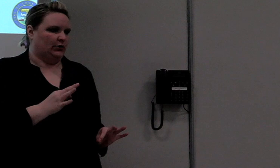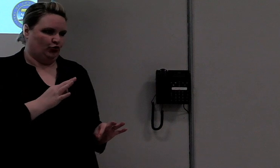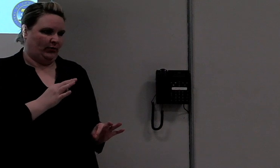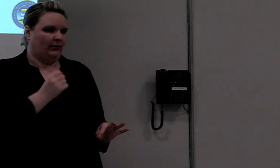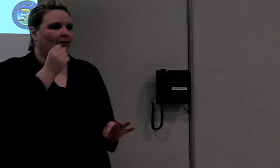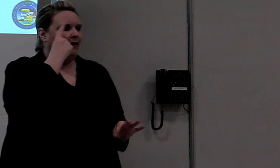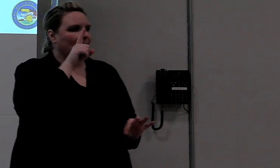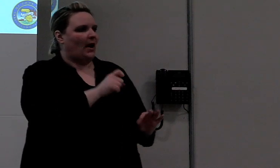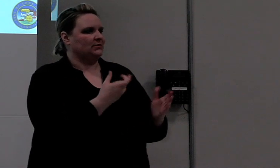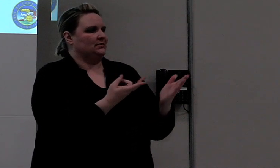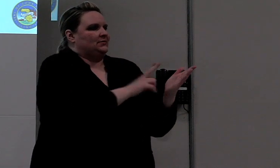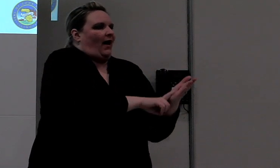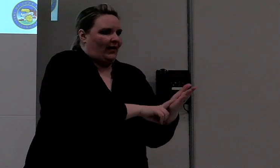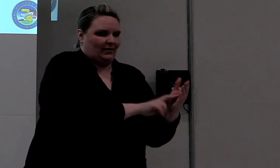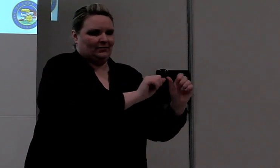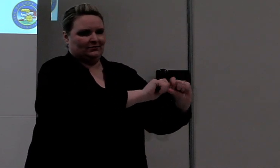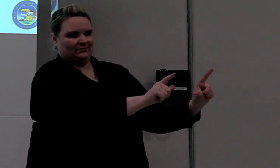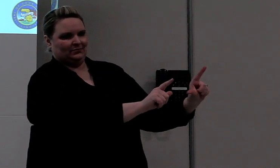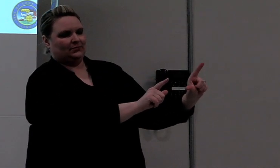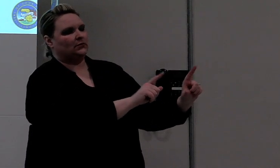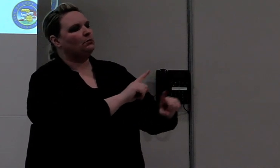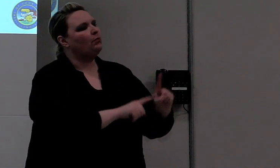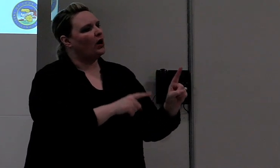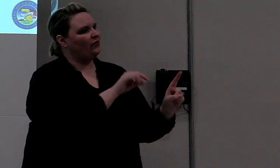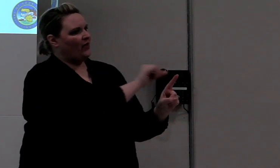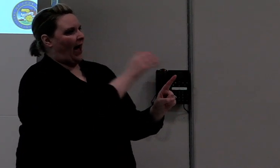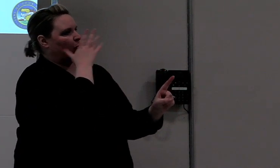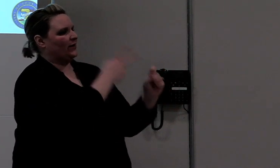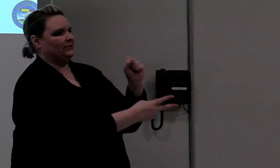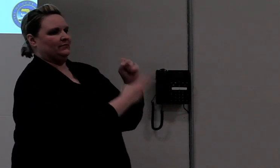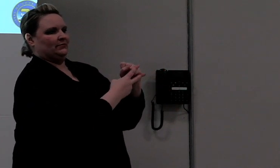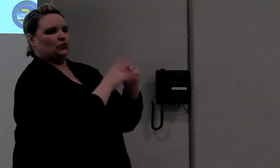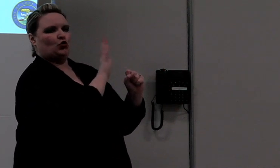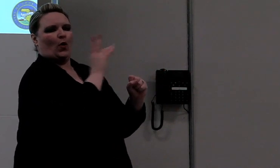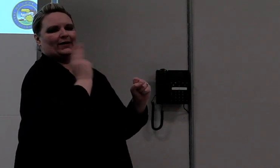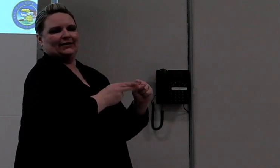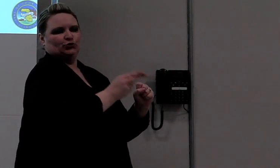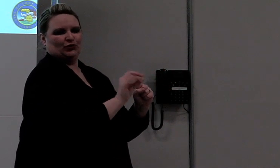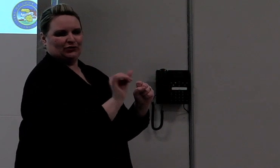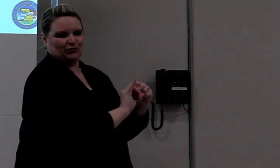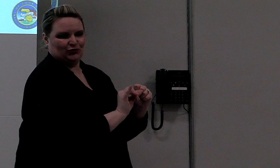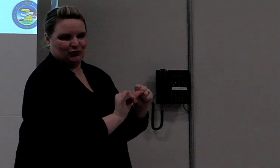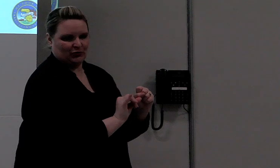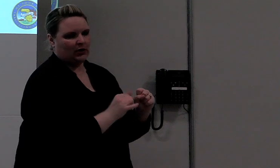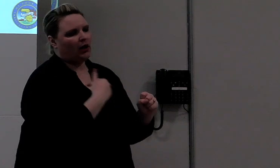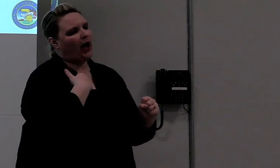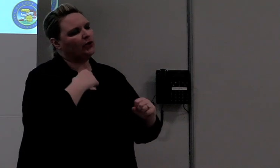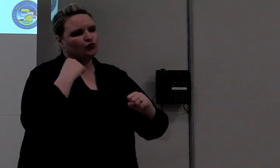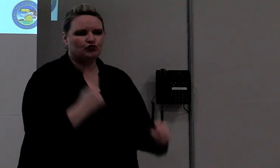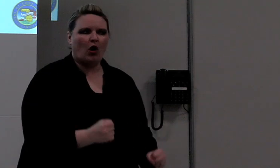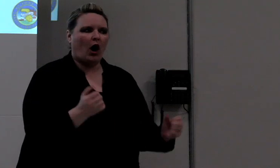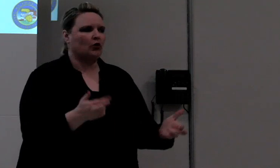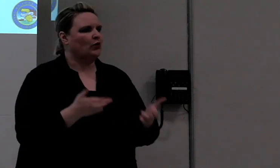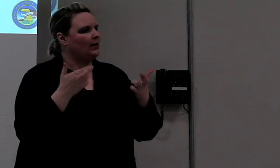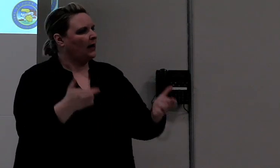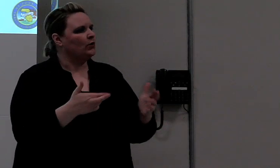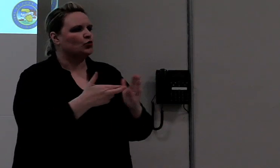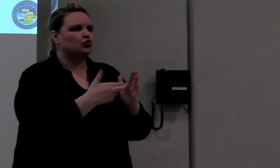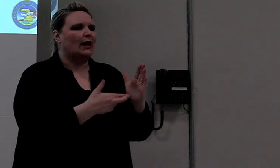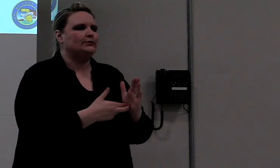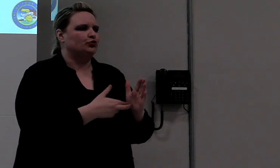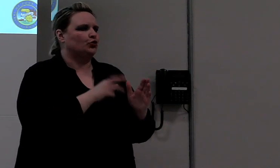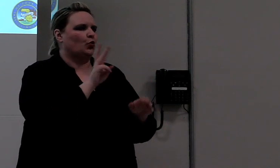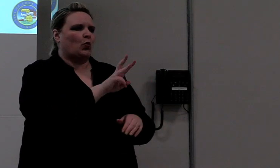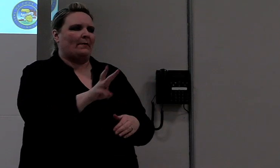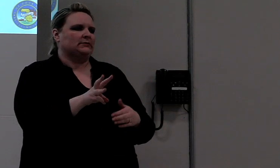account, and that'll keep your history too. So I highly recommend registering. It's really helped the